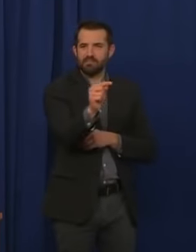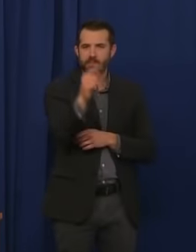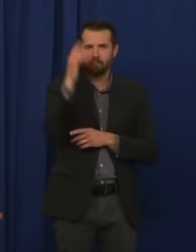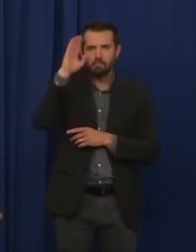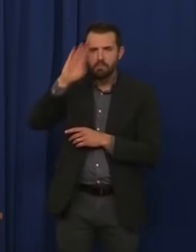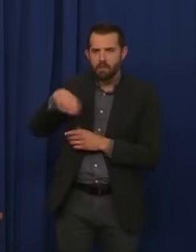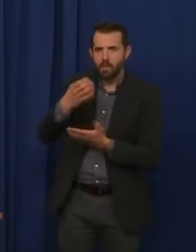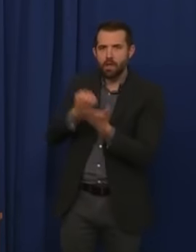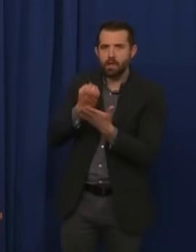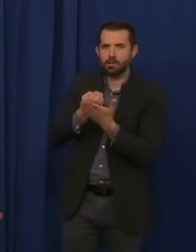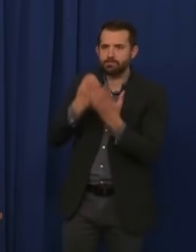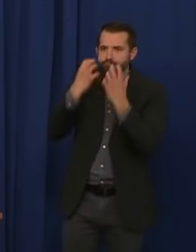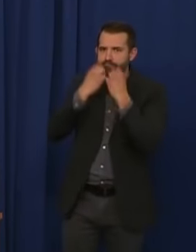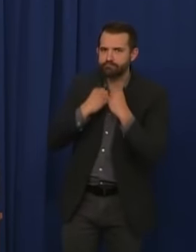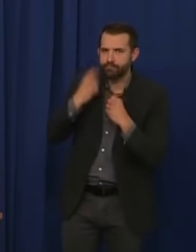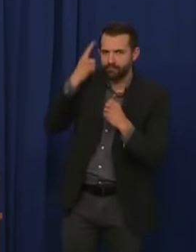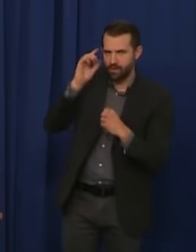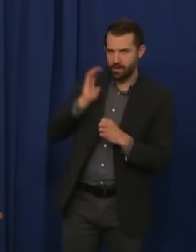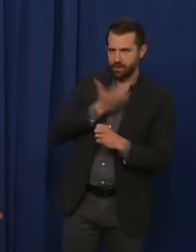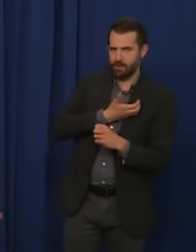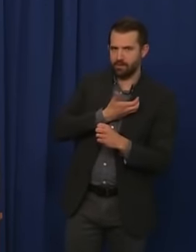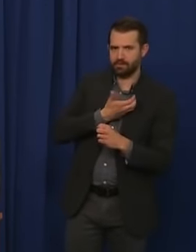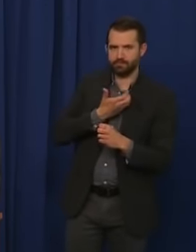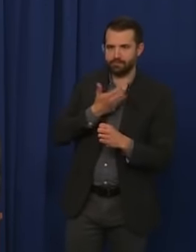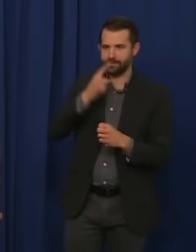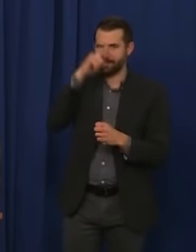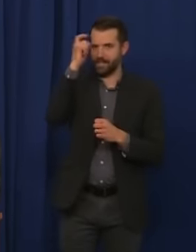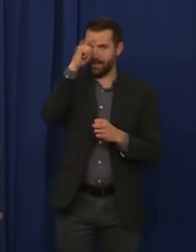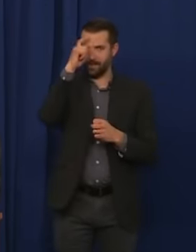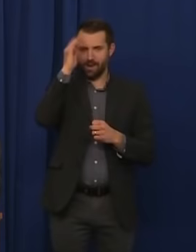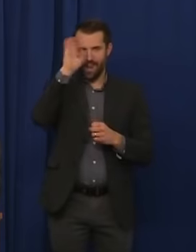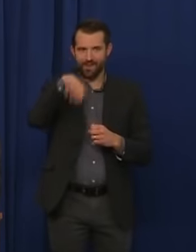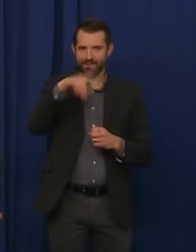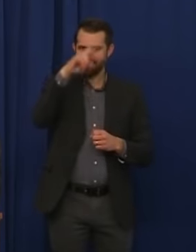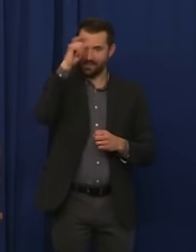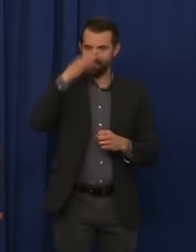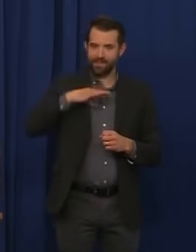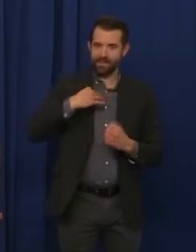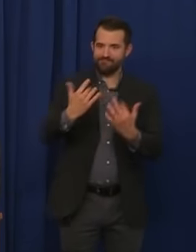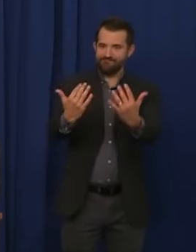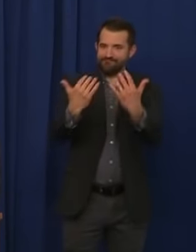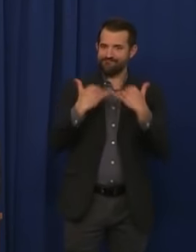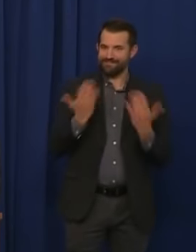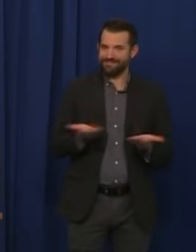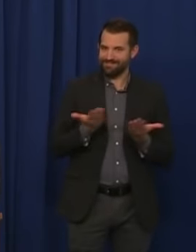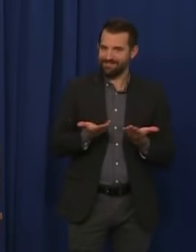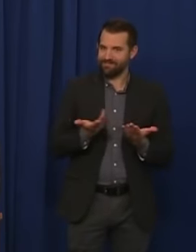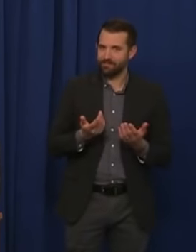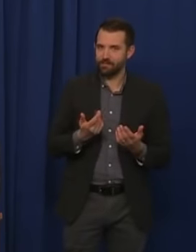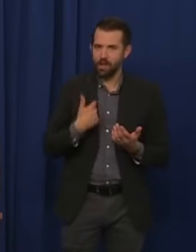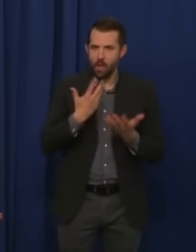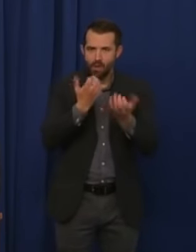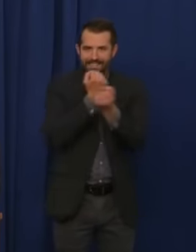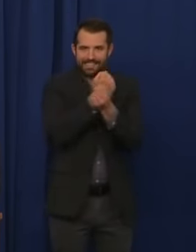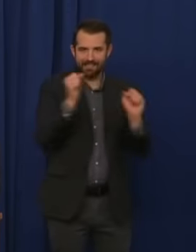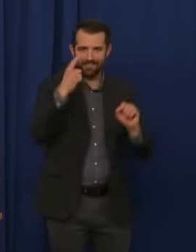economically. I'd love to save the summer economically, of course. You know, we're dealing with this one sector at a